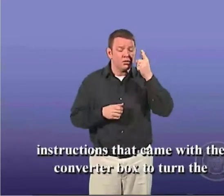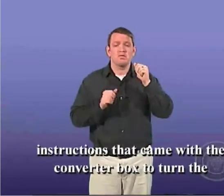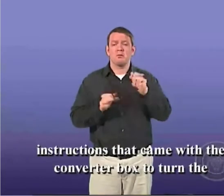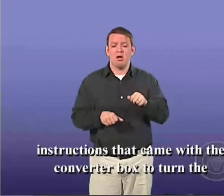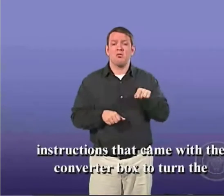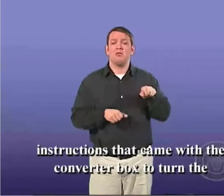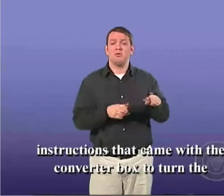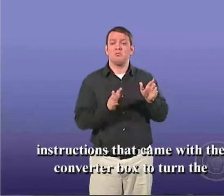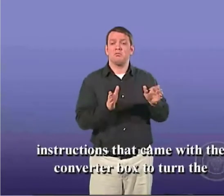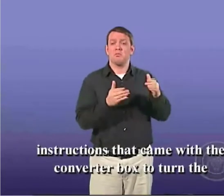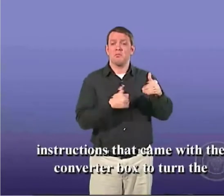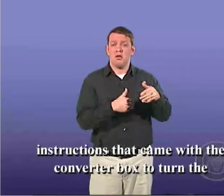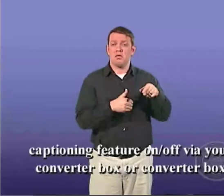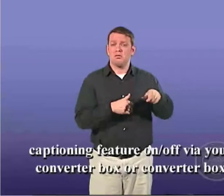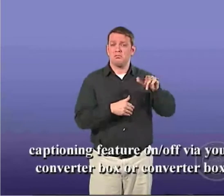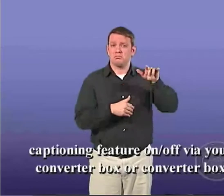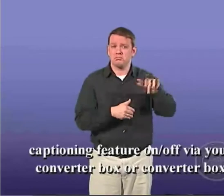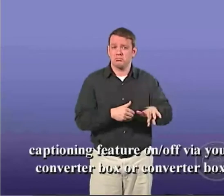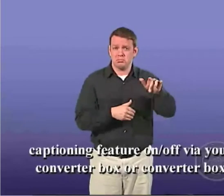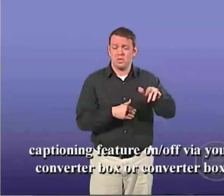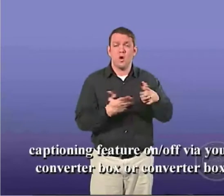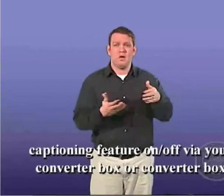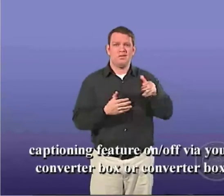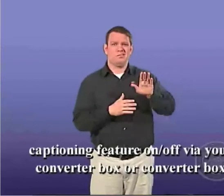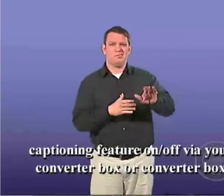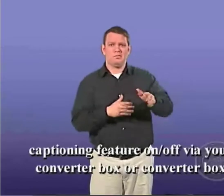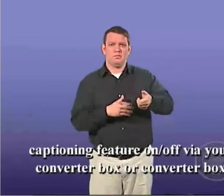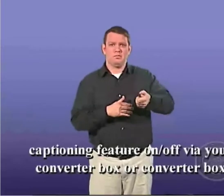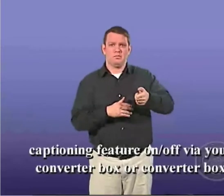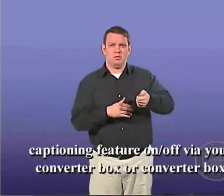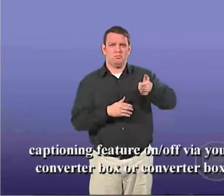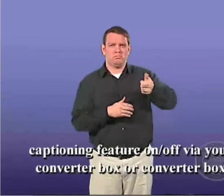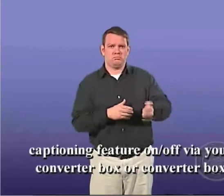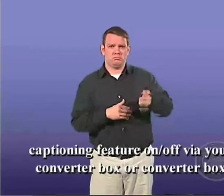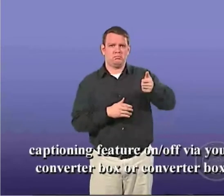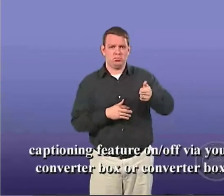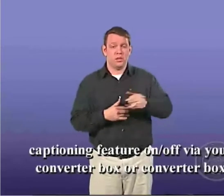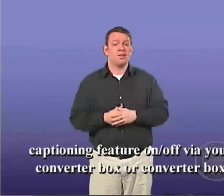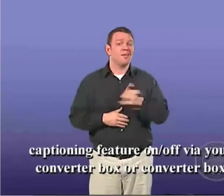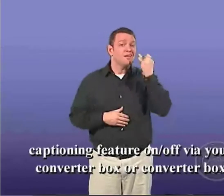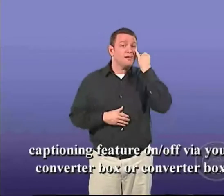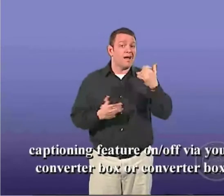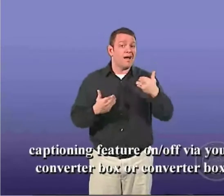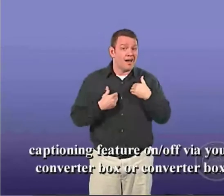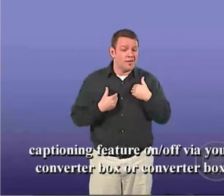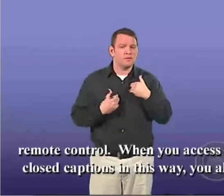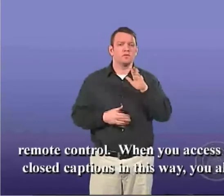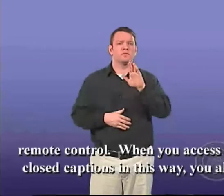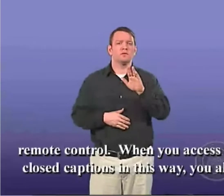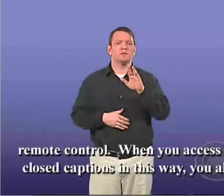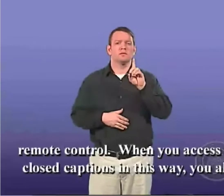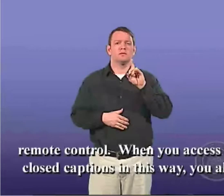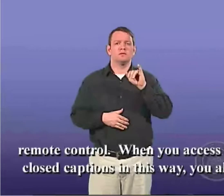converter box to turn the captioning feature on or off via your converter box or converter box remote